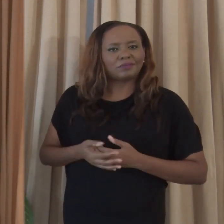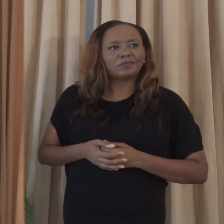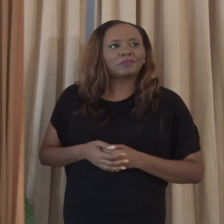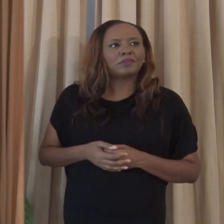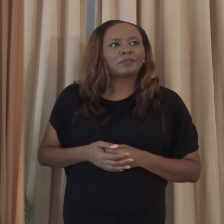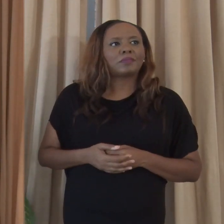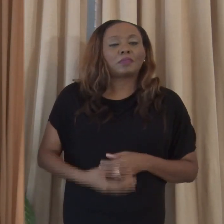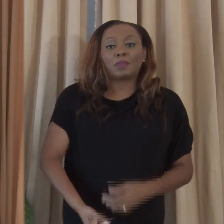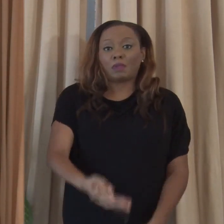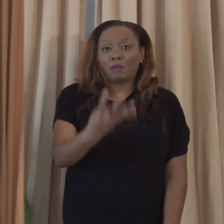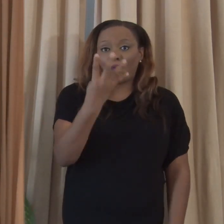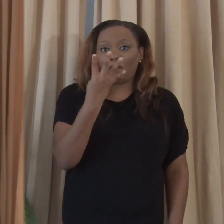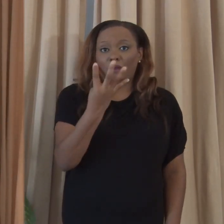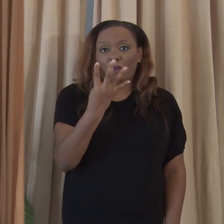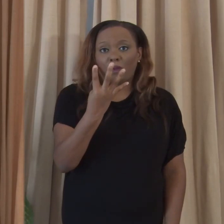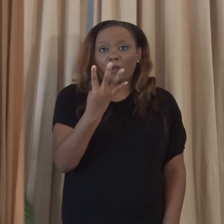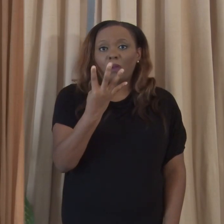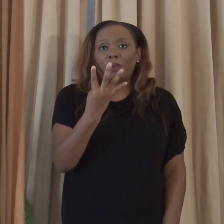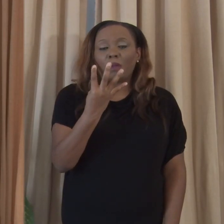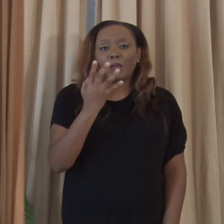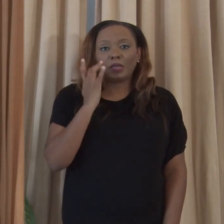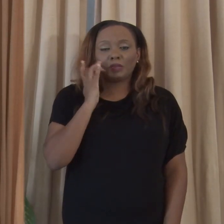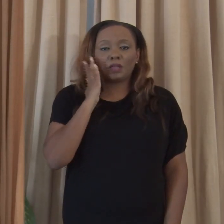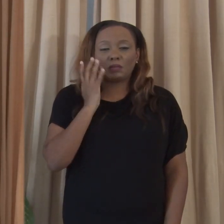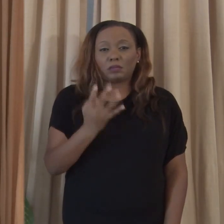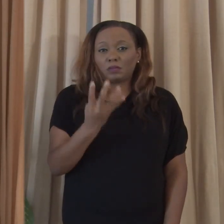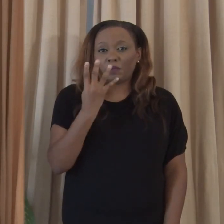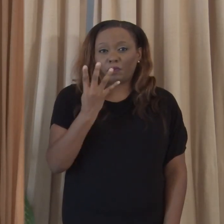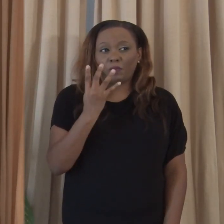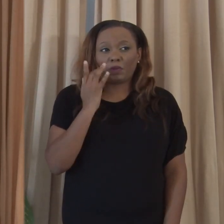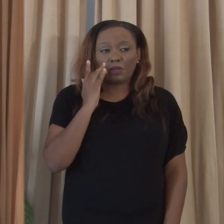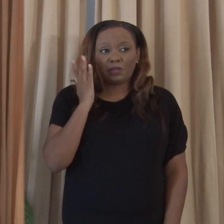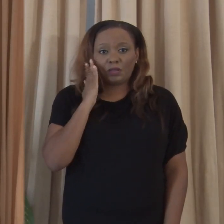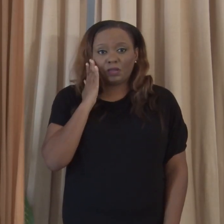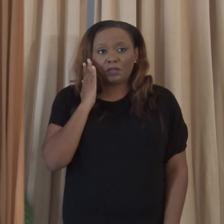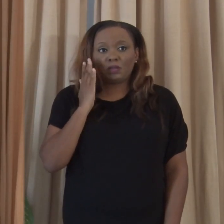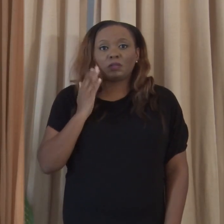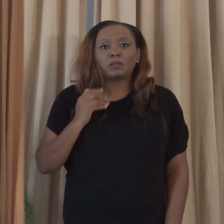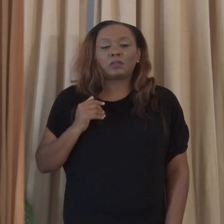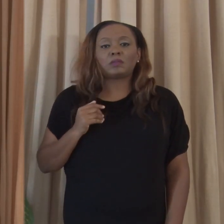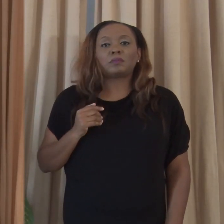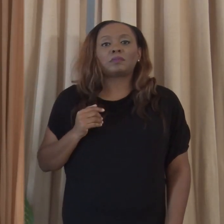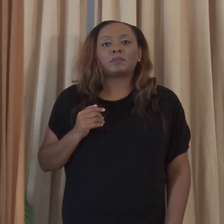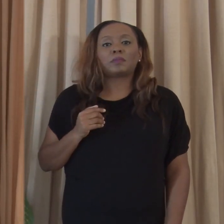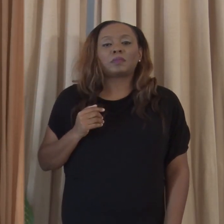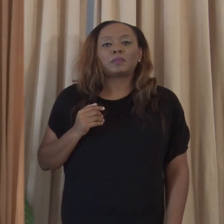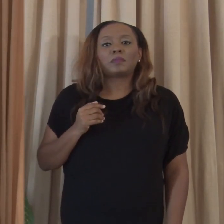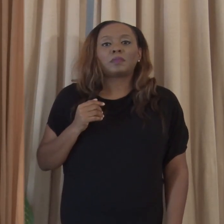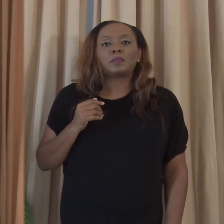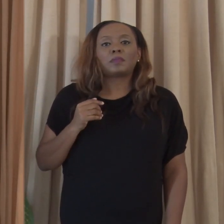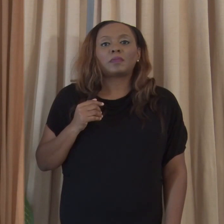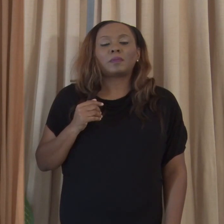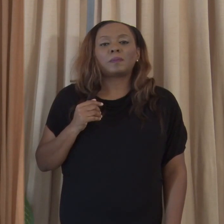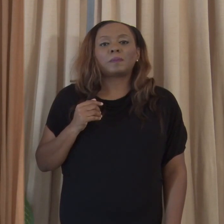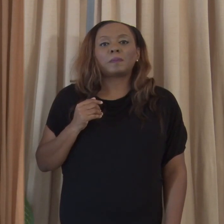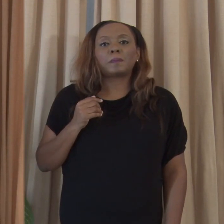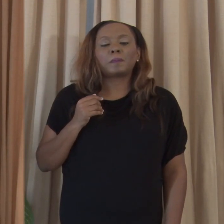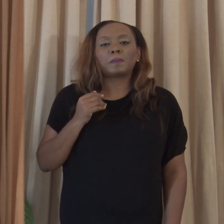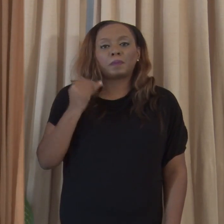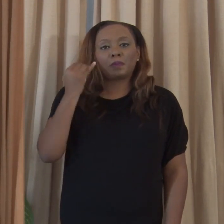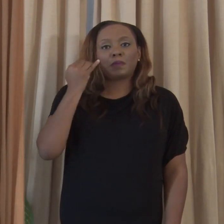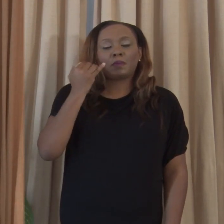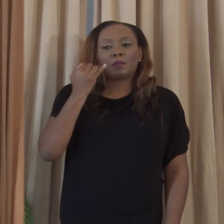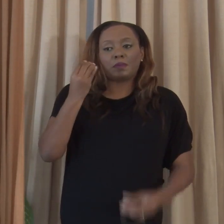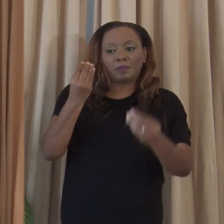thus far indicated a willingness or an interest in using their plant if the need arises as